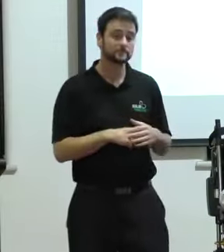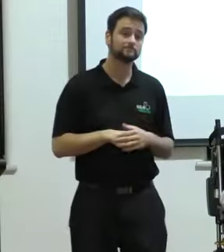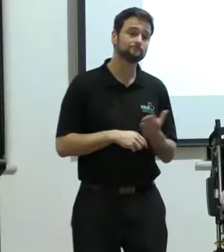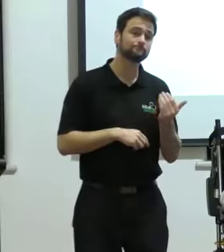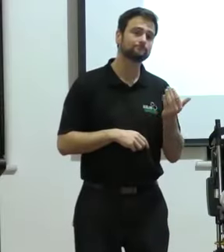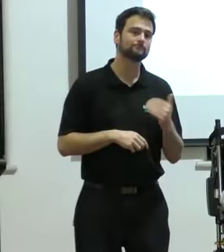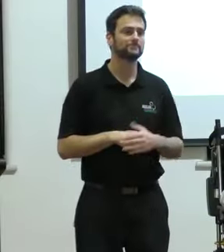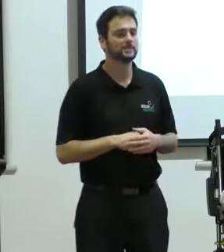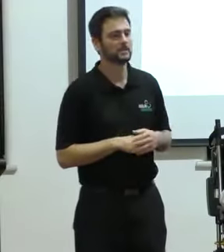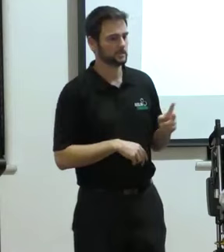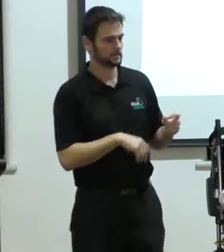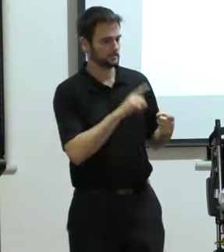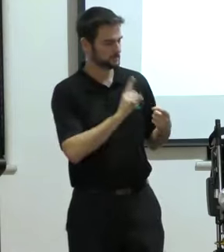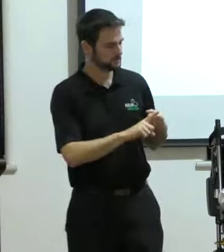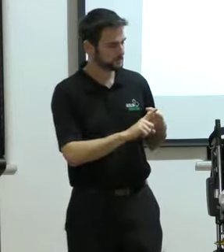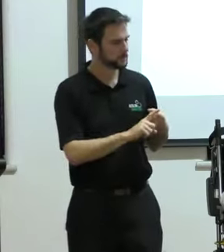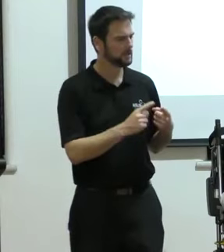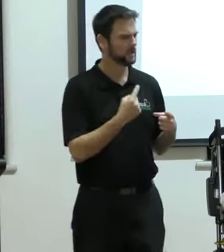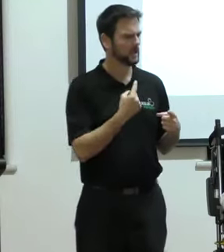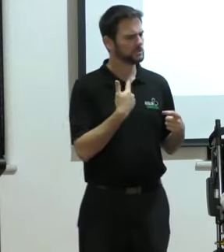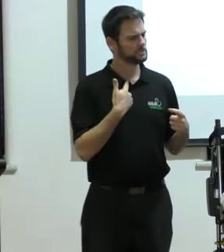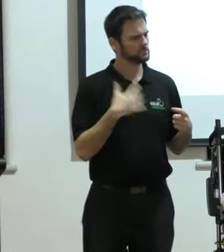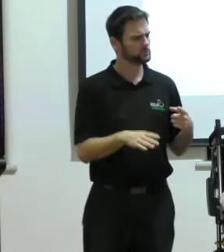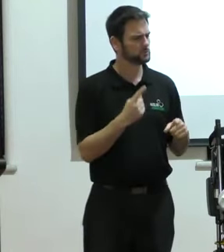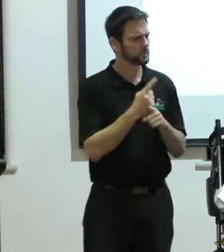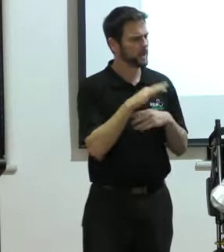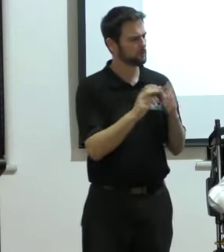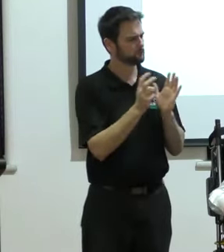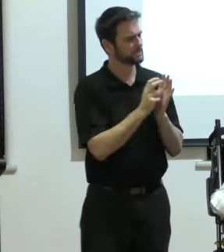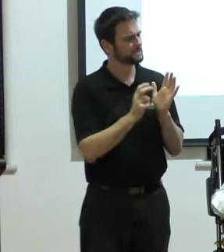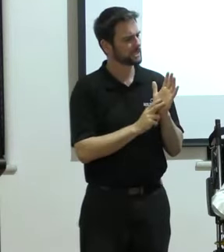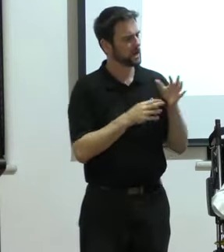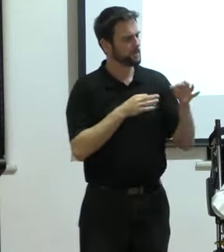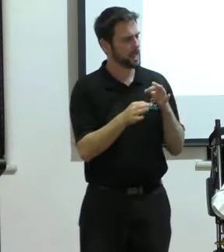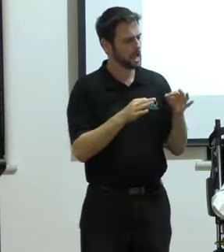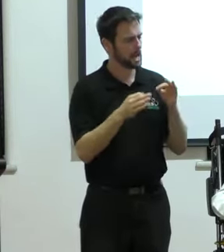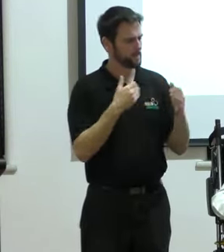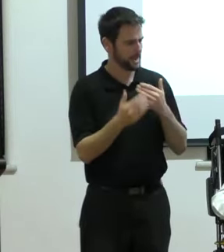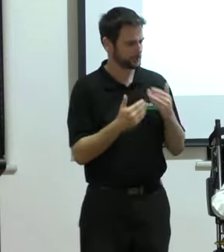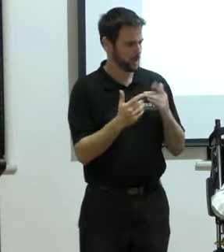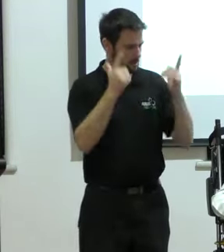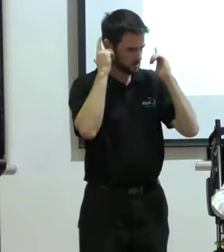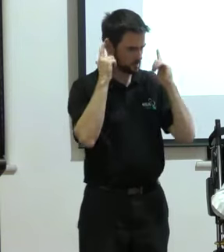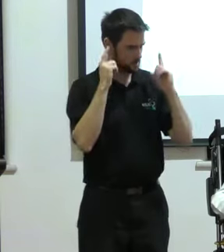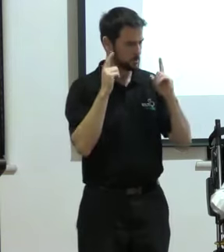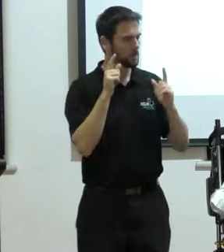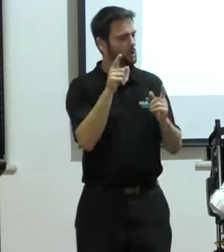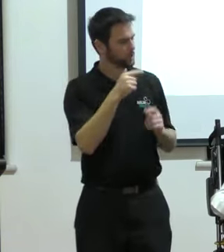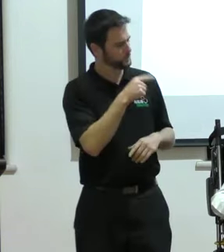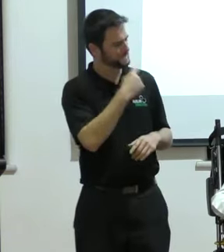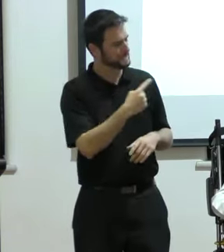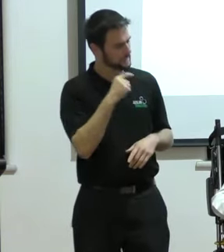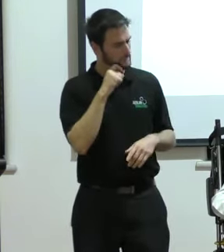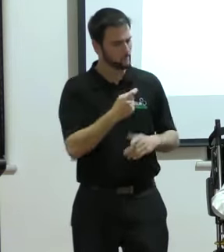just clarifying the registered plan manager role. Yep. Because you mentioned they pay the bills and manage